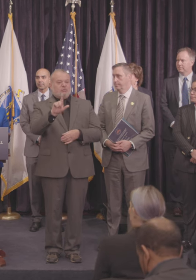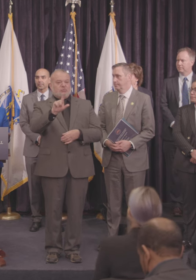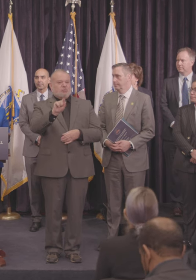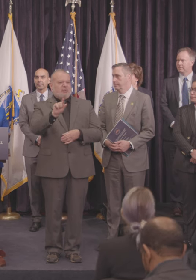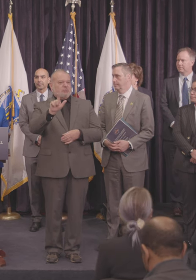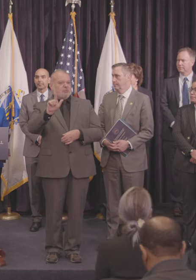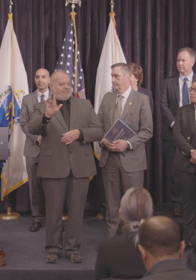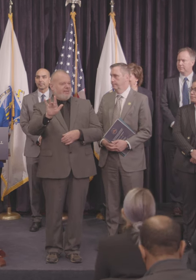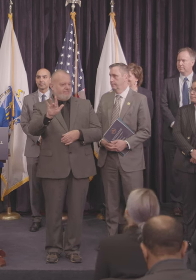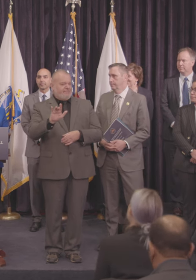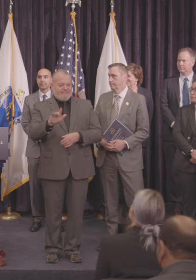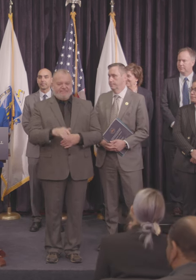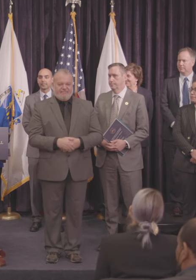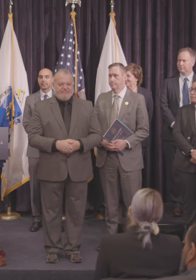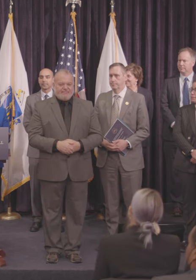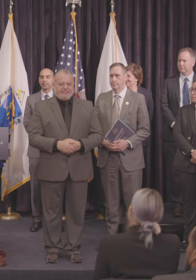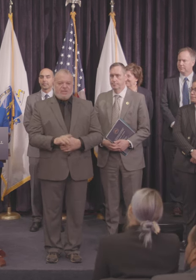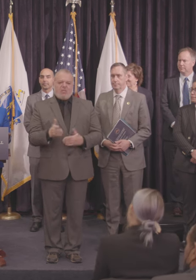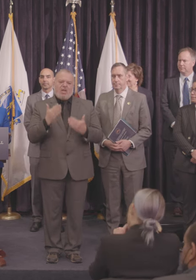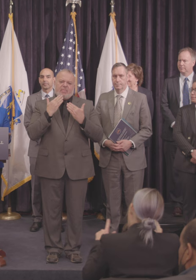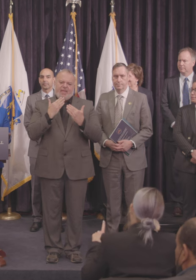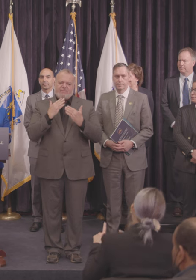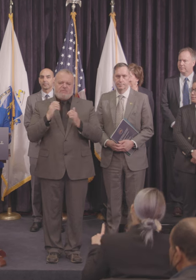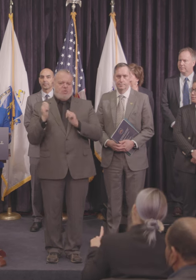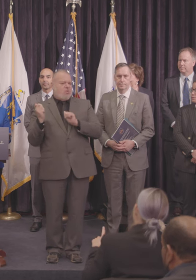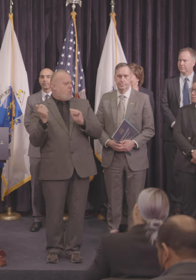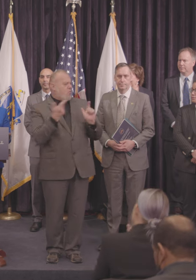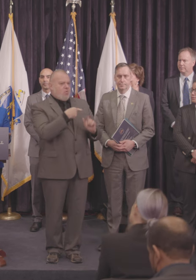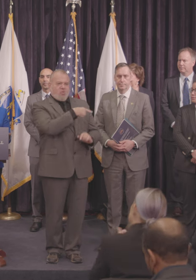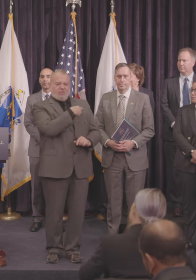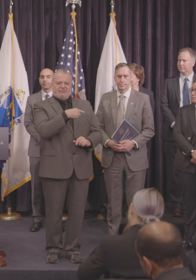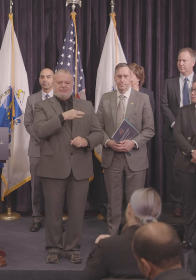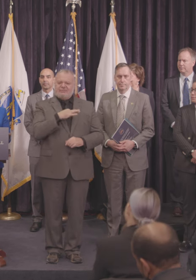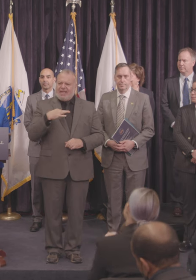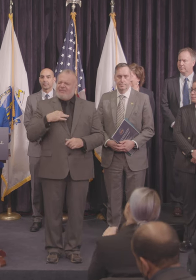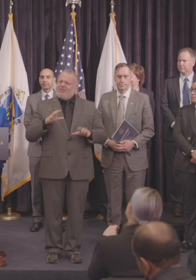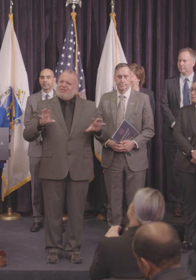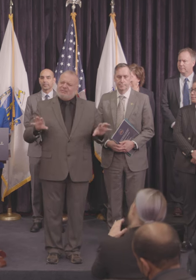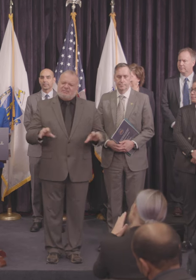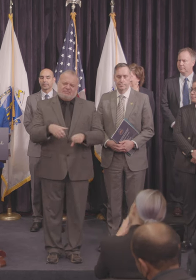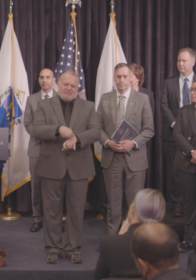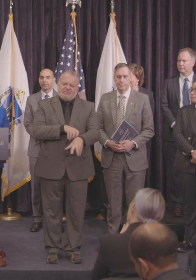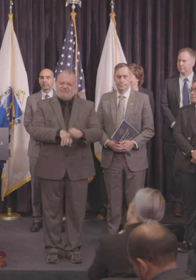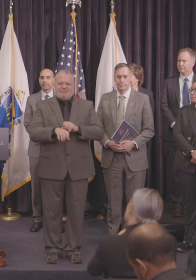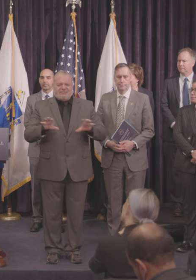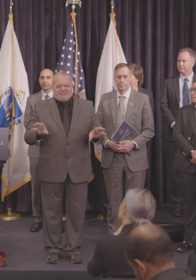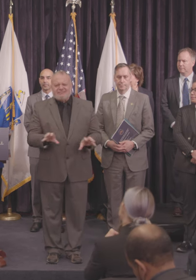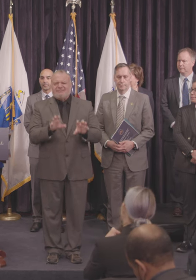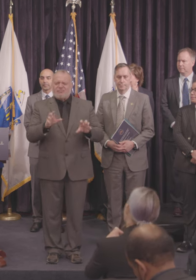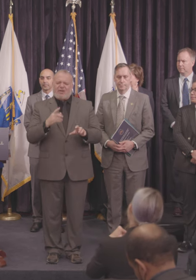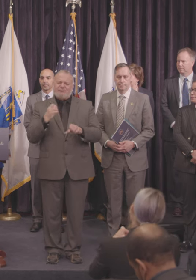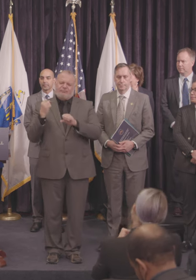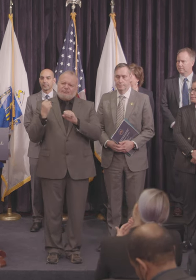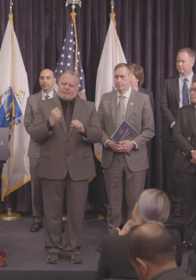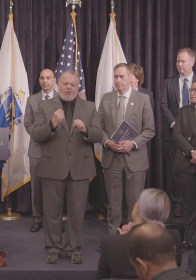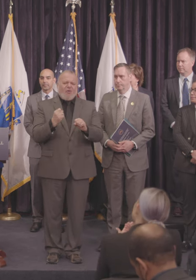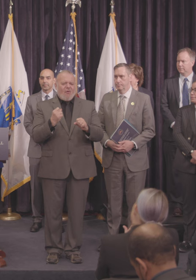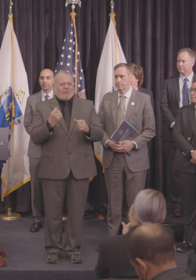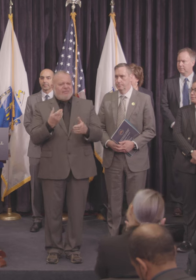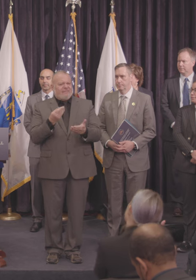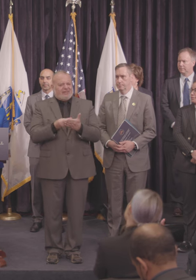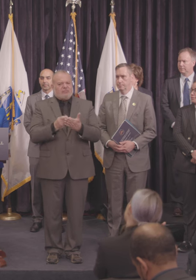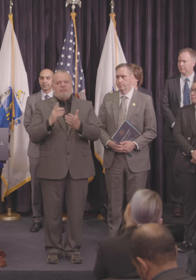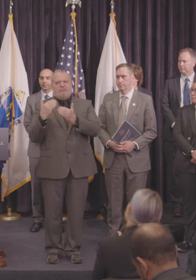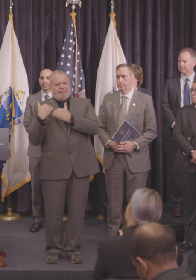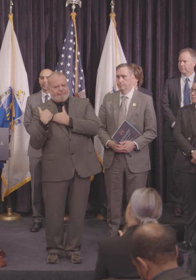executive branch who've worked hard to prepare a strong and fiscally sound proposal. Special thanks, of